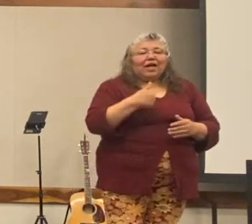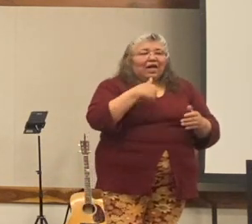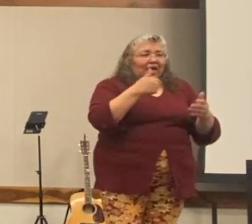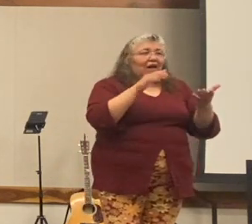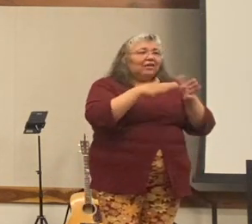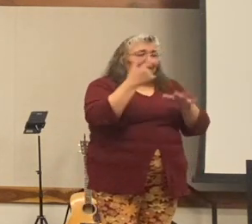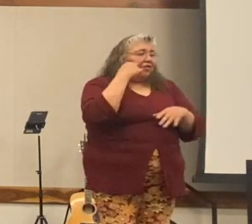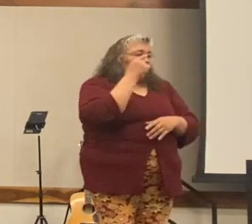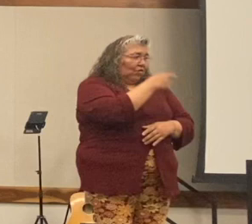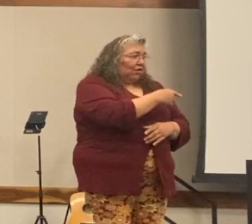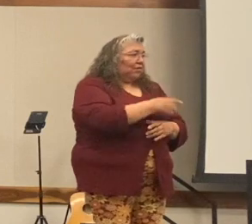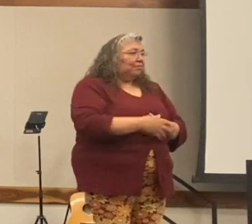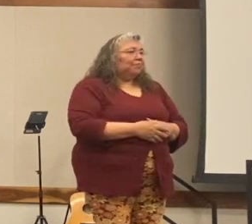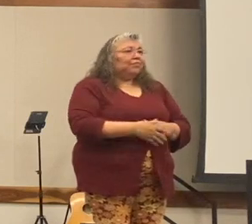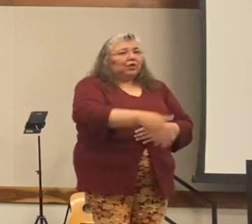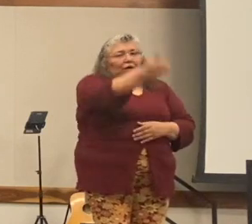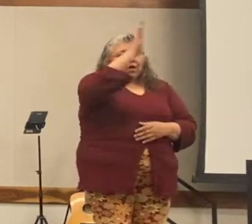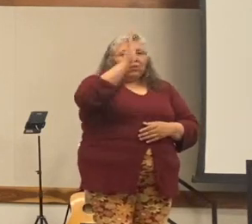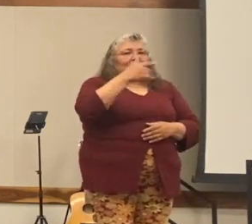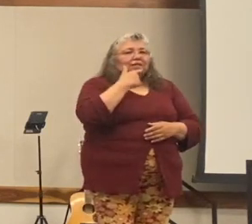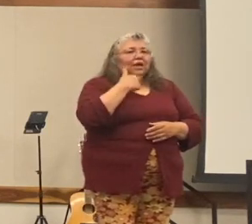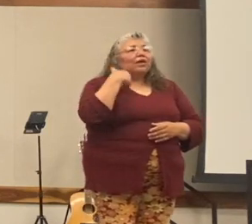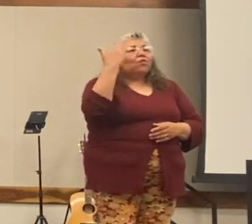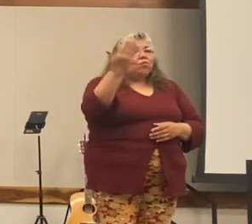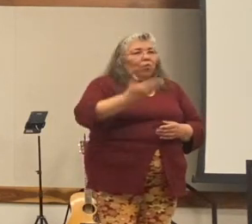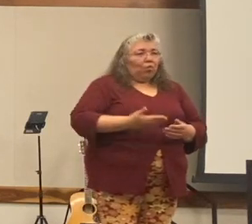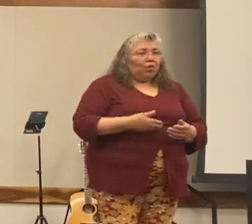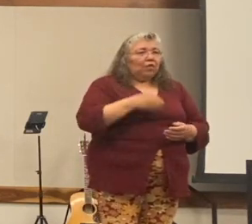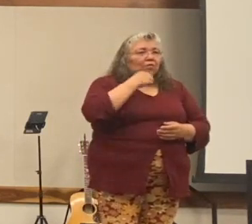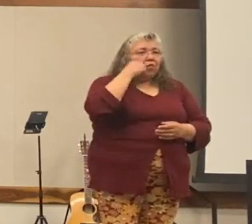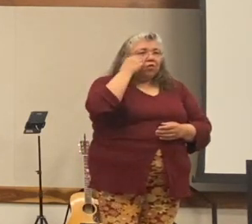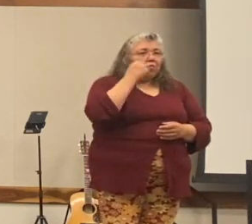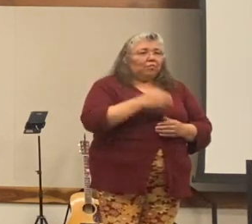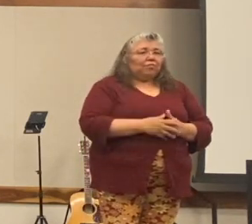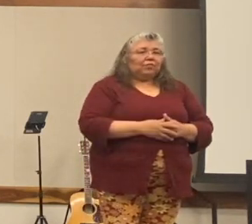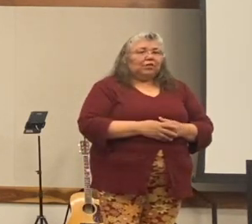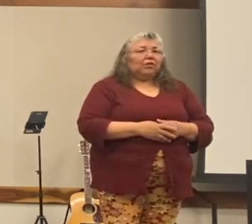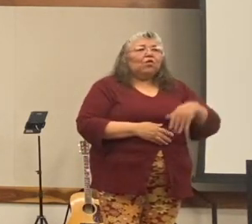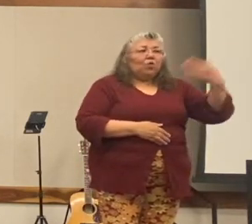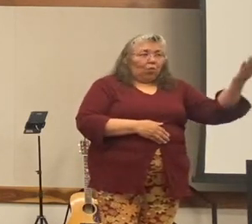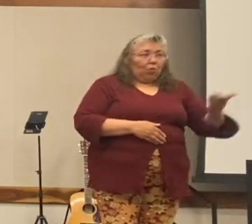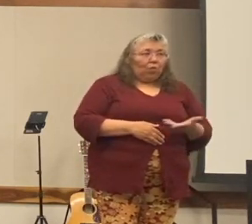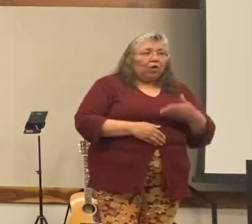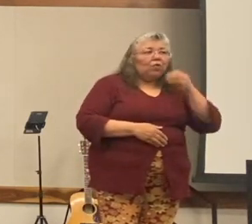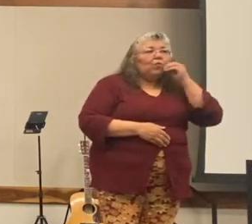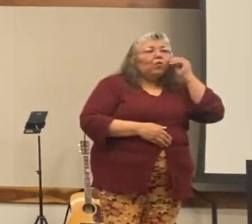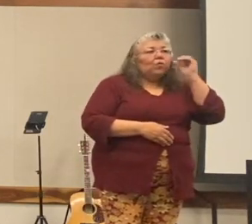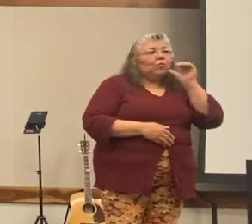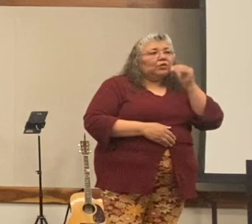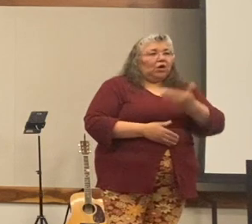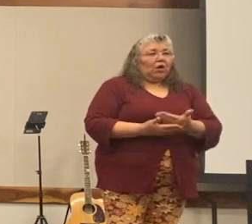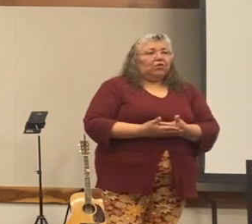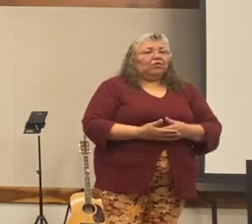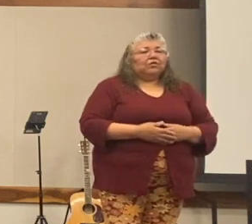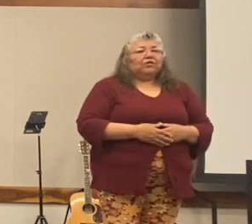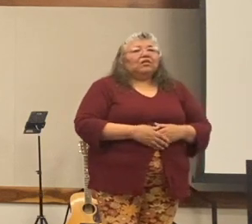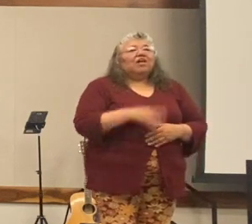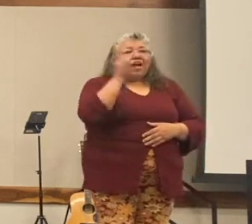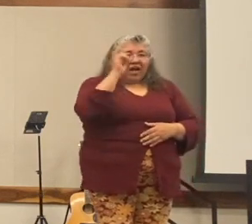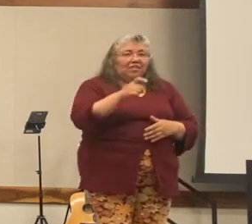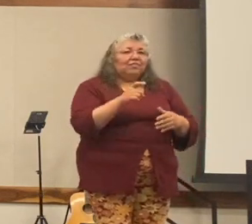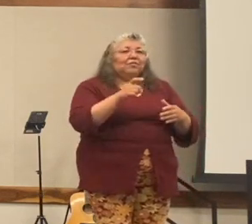him. And God will say, welcome home, son. Welcome home, daughter. There's a price that has to be